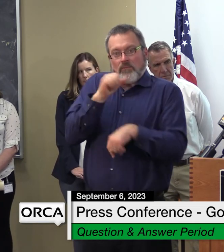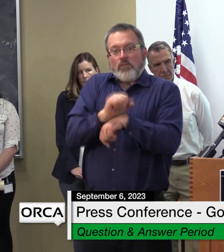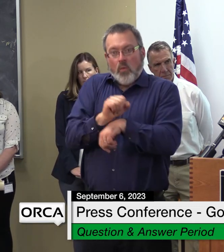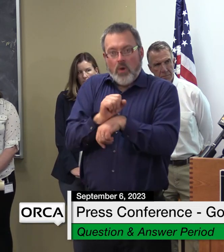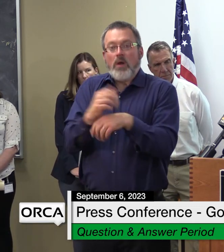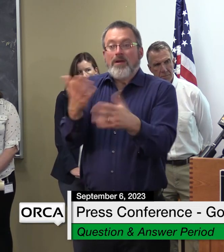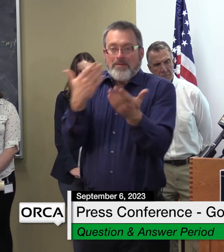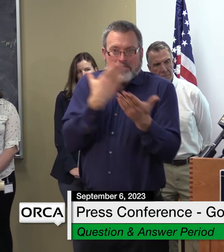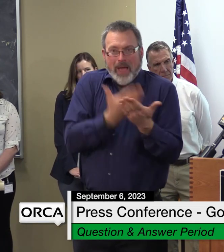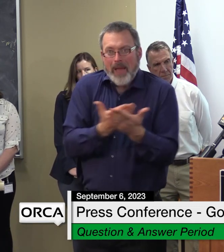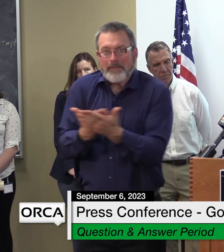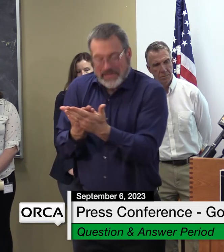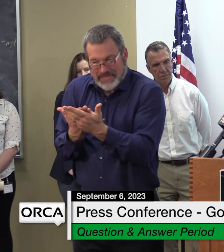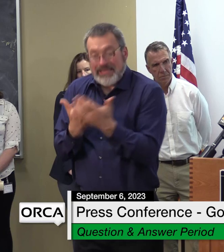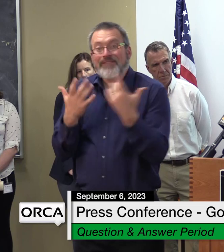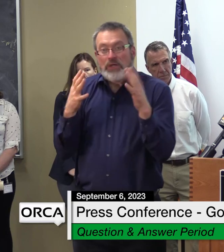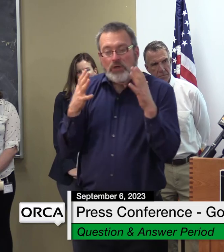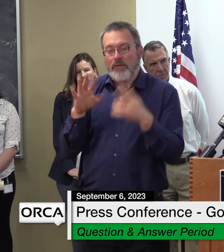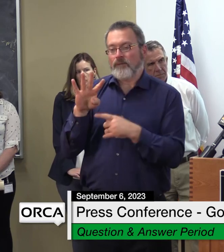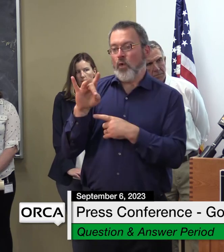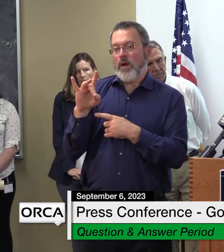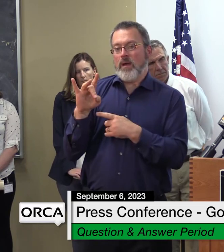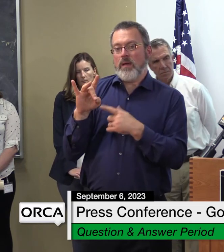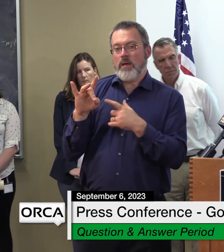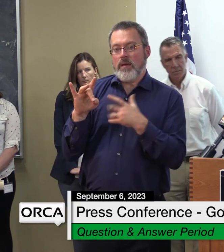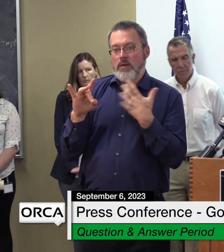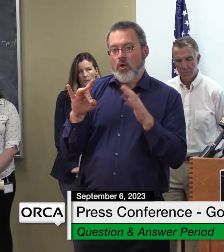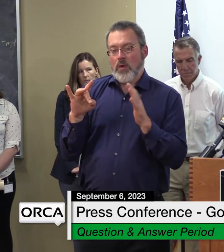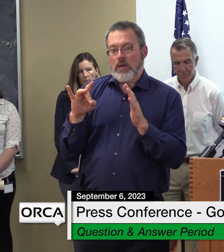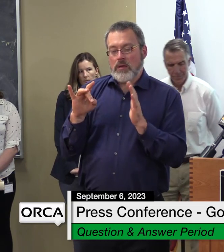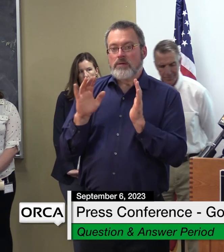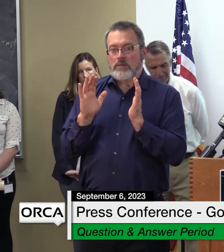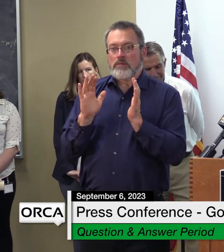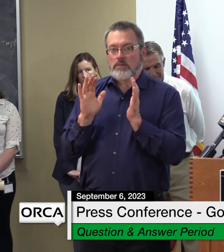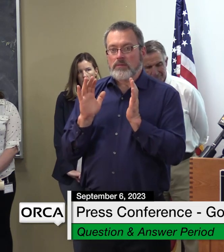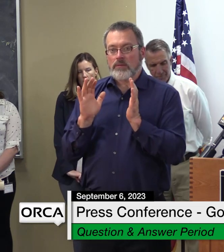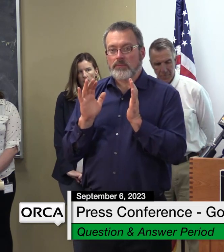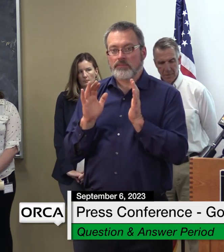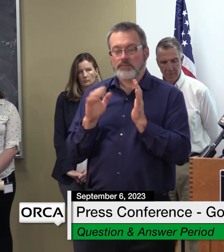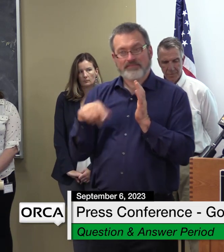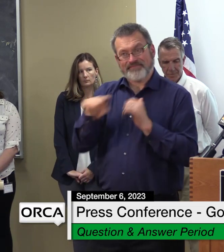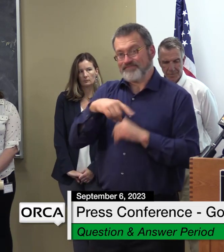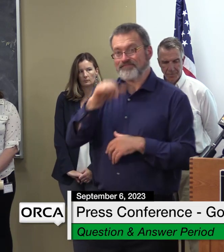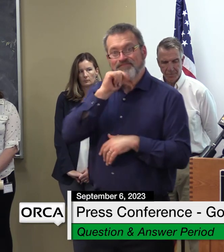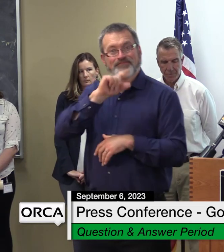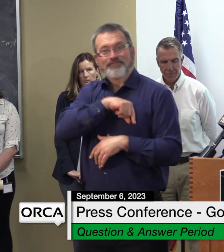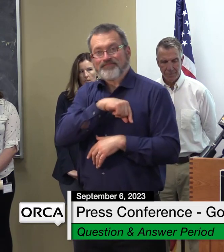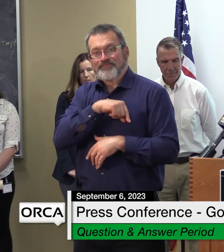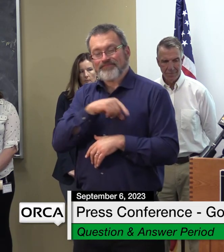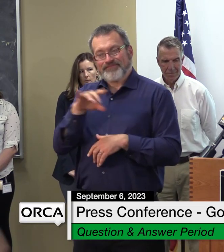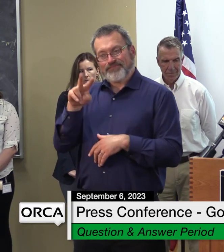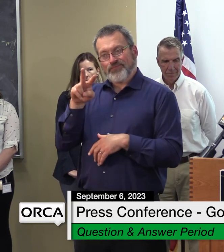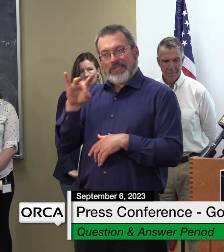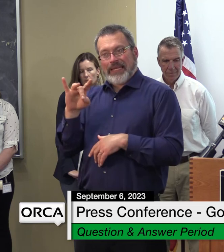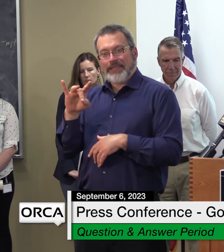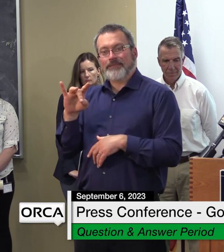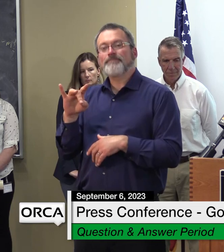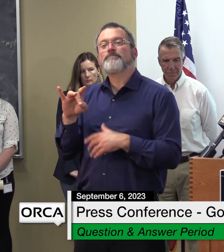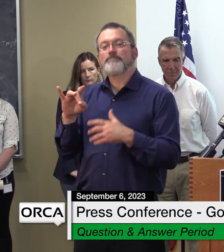is 48. The number that's ineligible is 28, and again, most of those